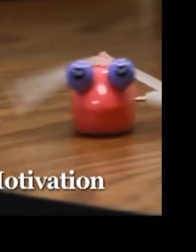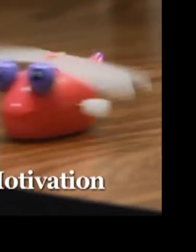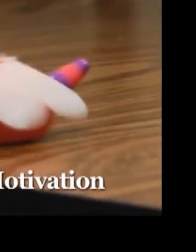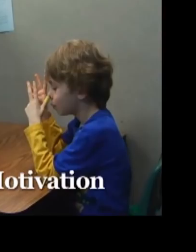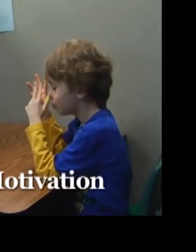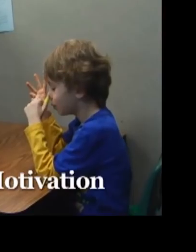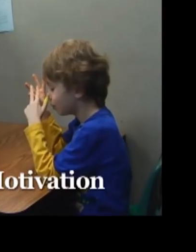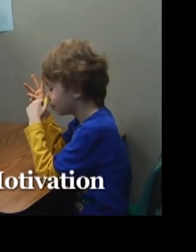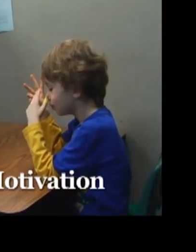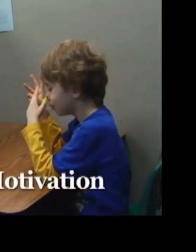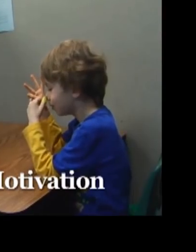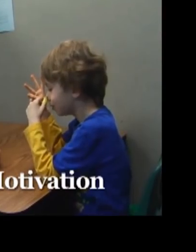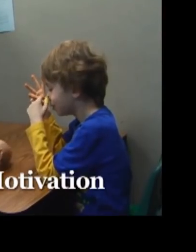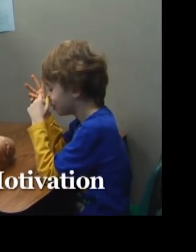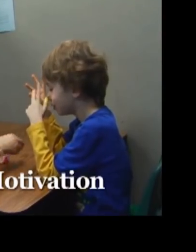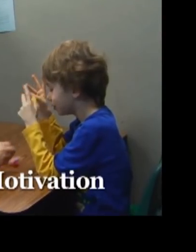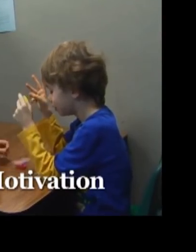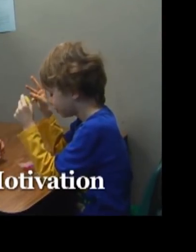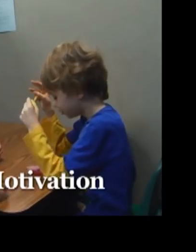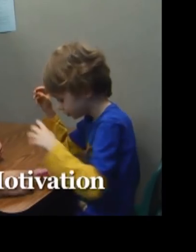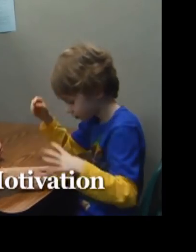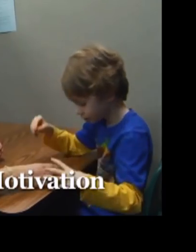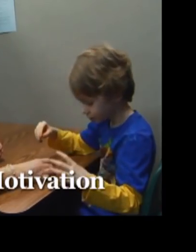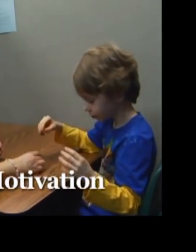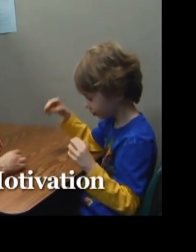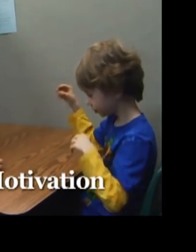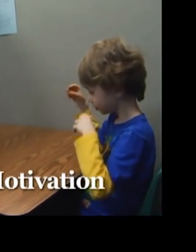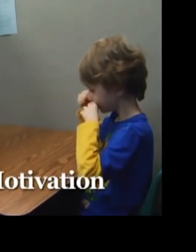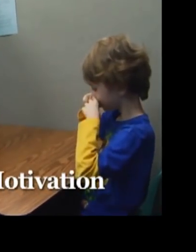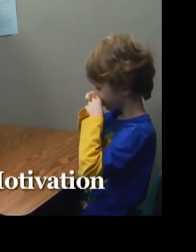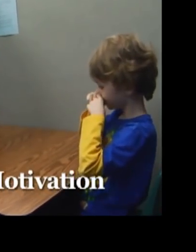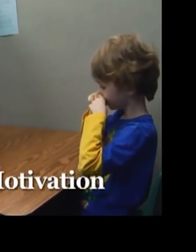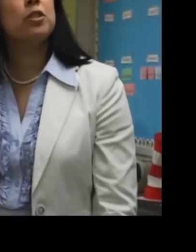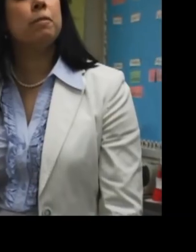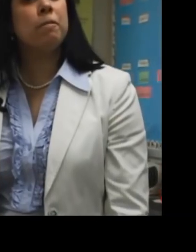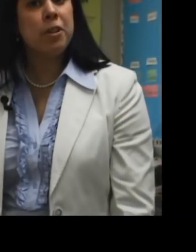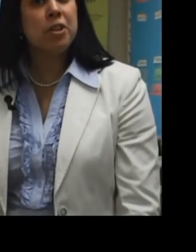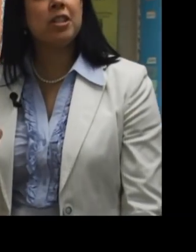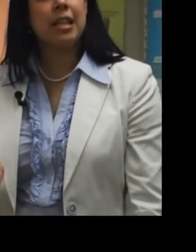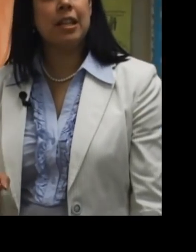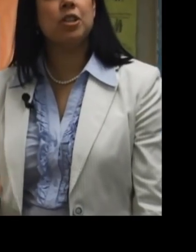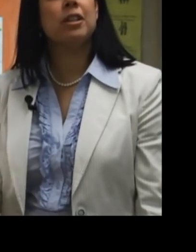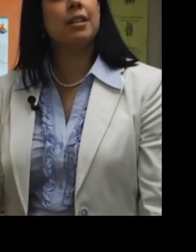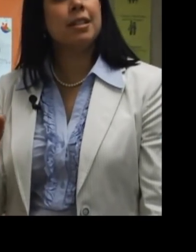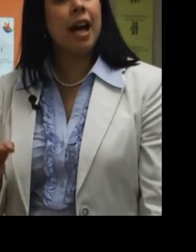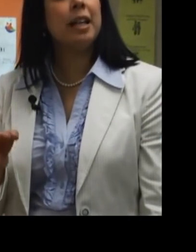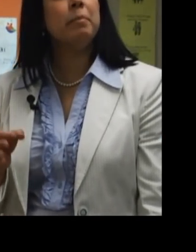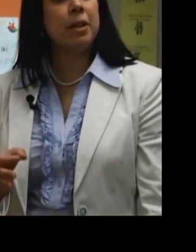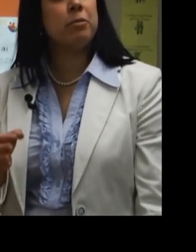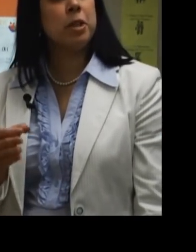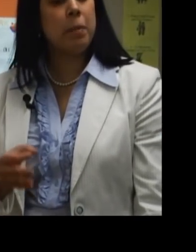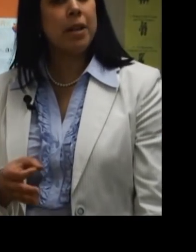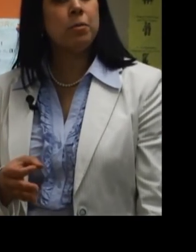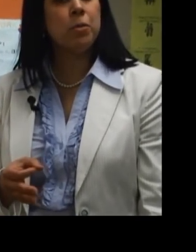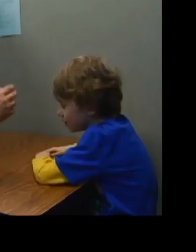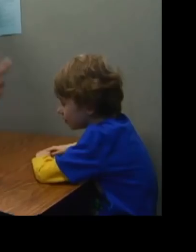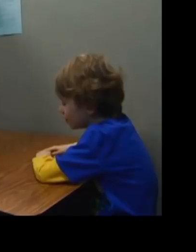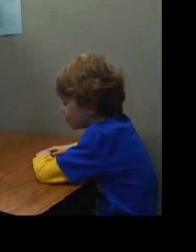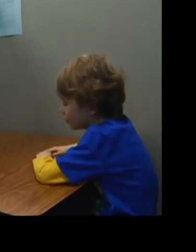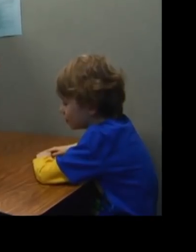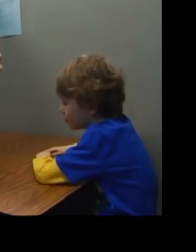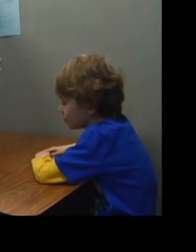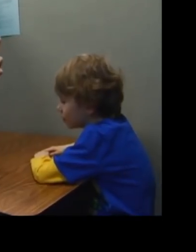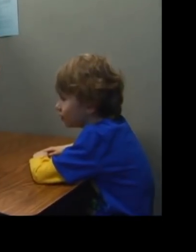establishing motivation are used. Here it comes! It is often advised to first teach the sign mand response